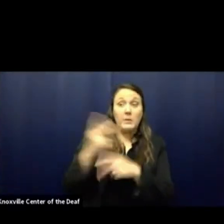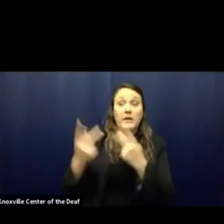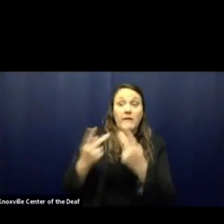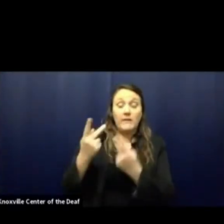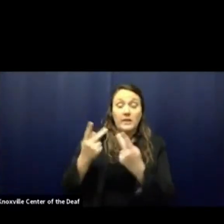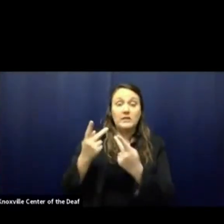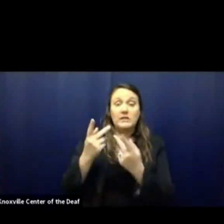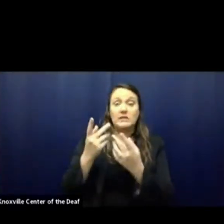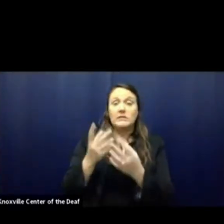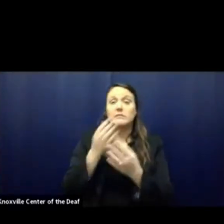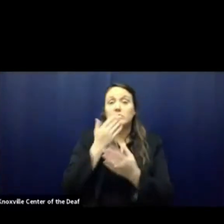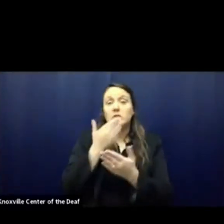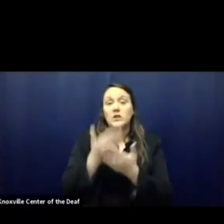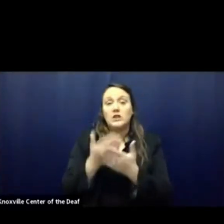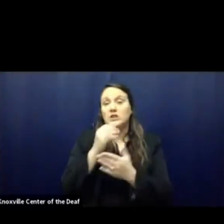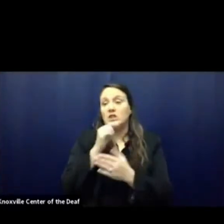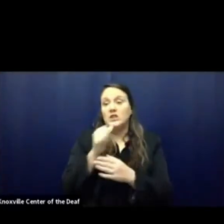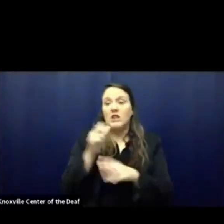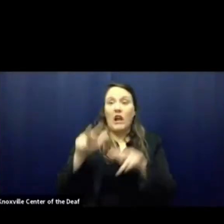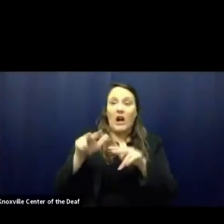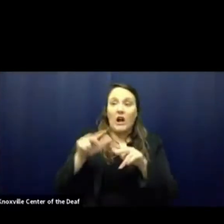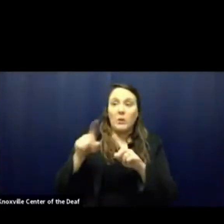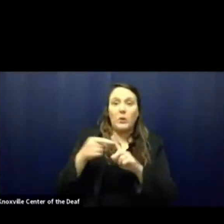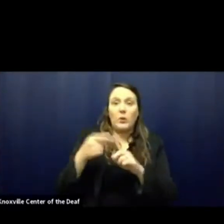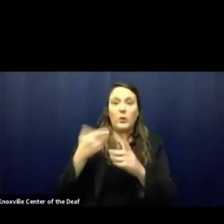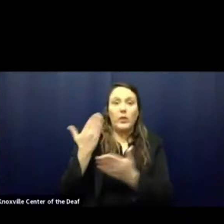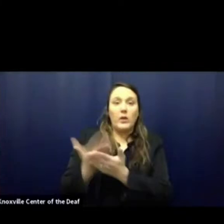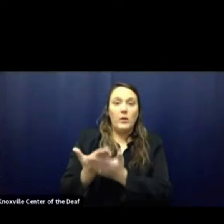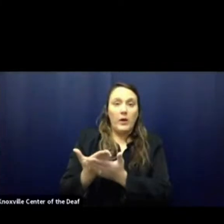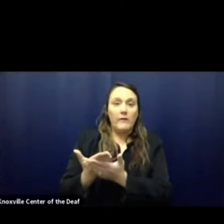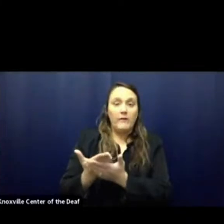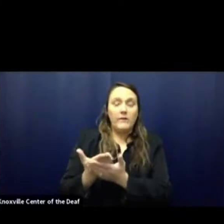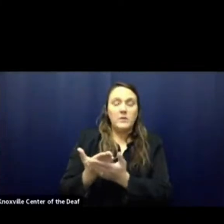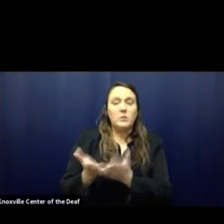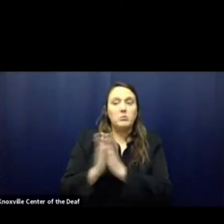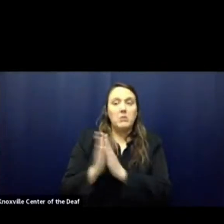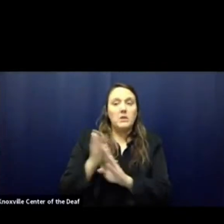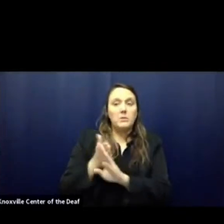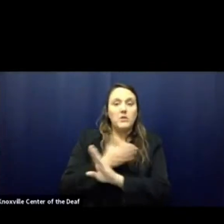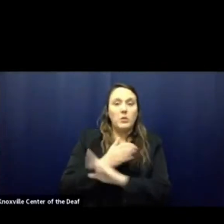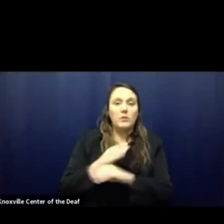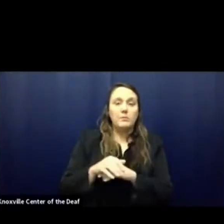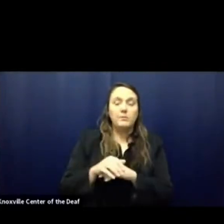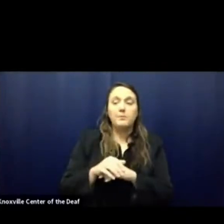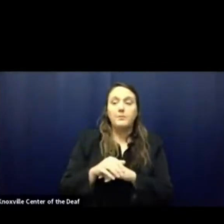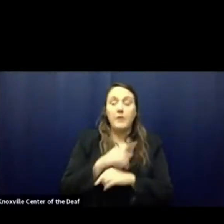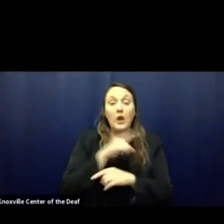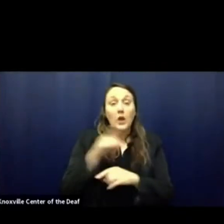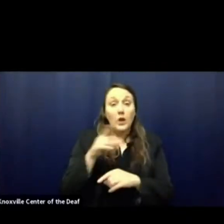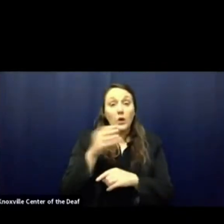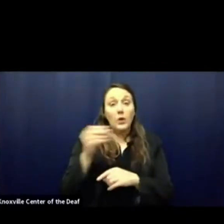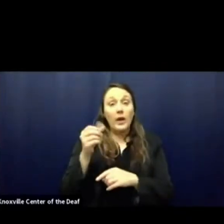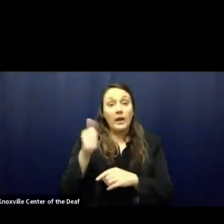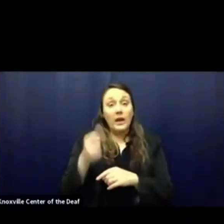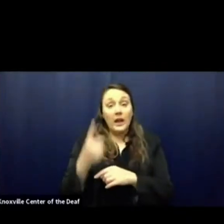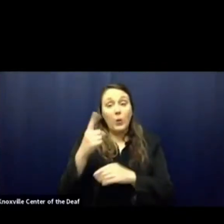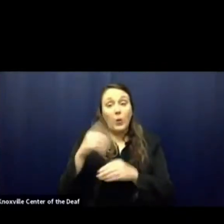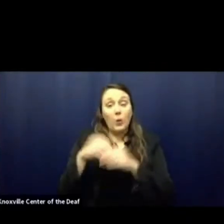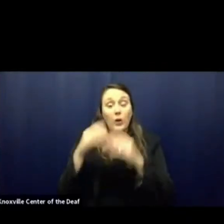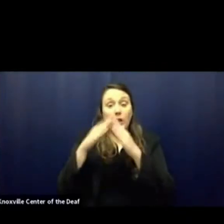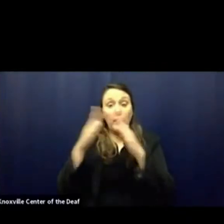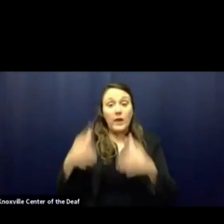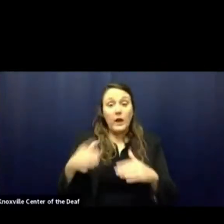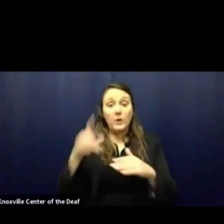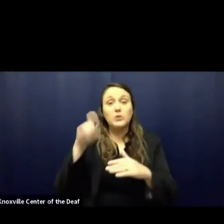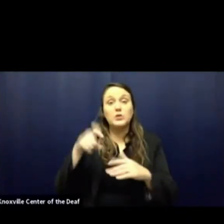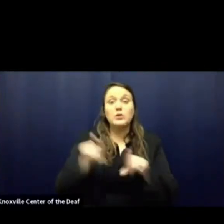potential awkwardness of having to ask when they arrive. You and anyone else who is home at the time of the visit should also